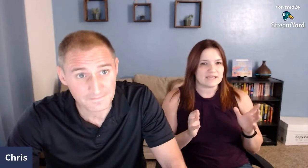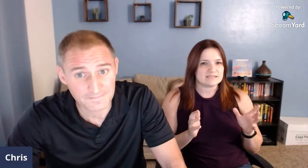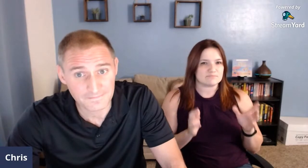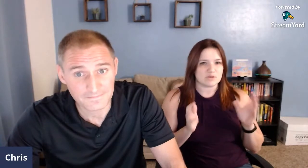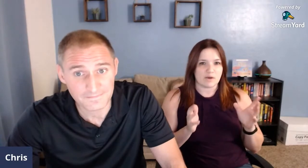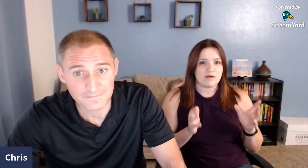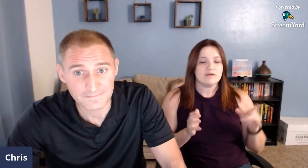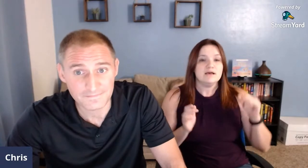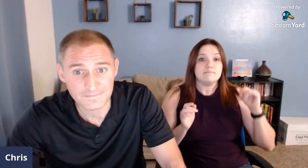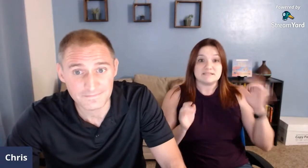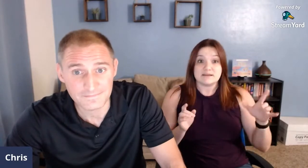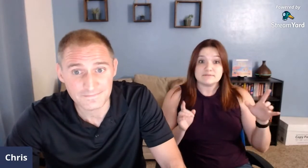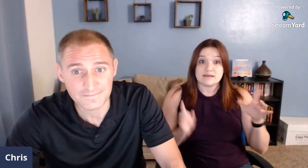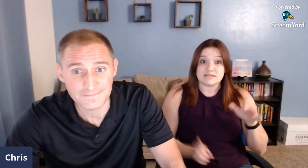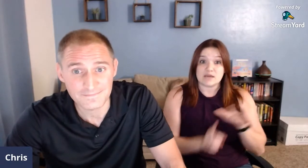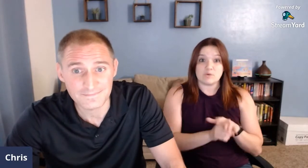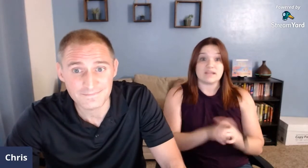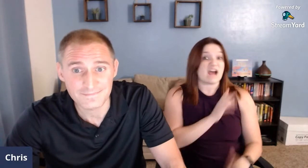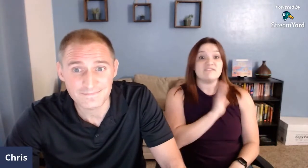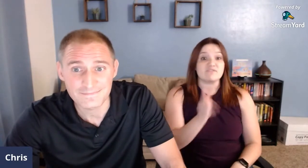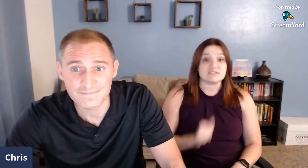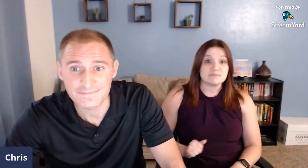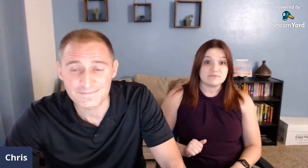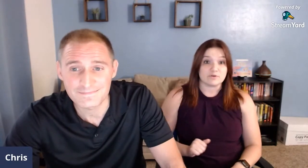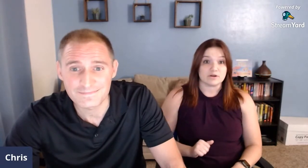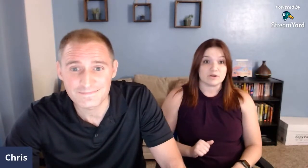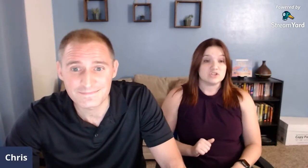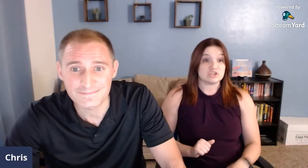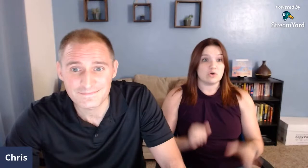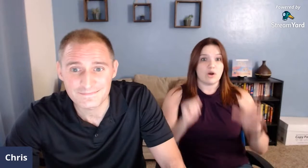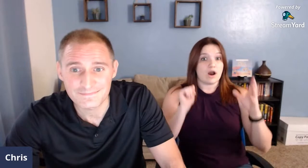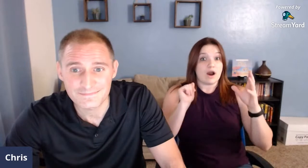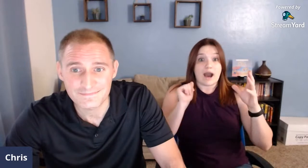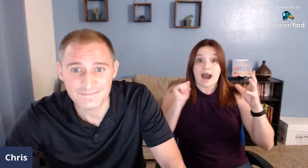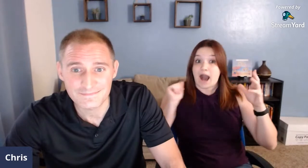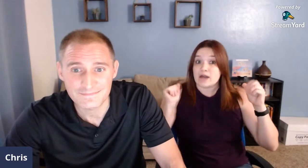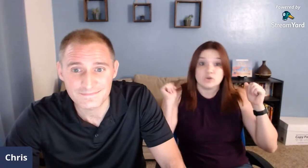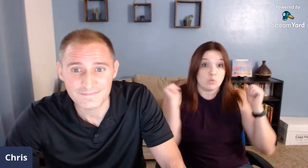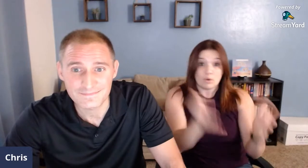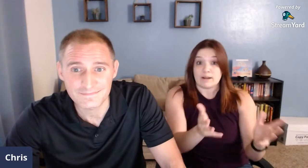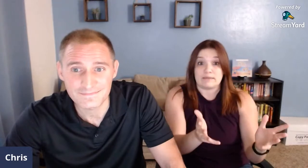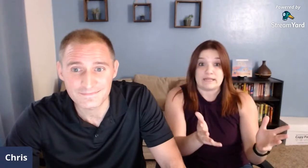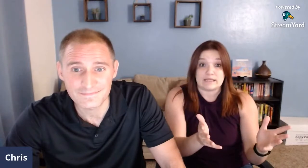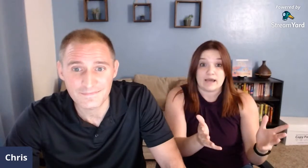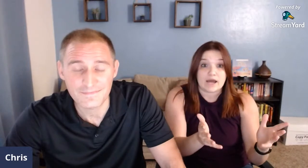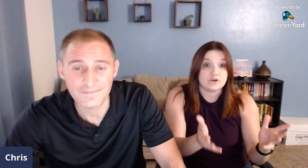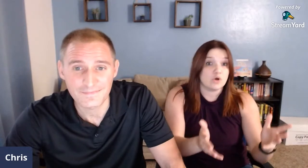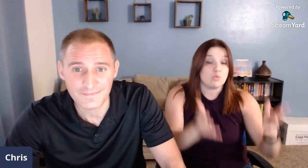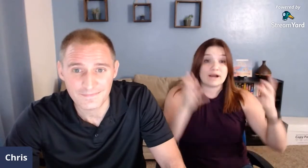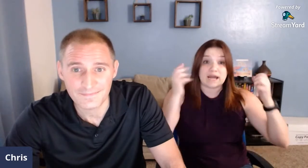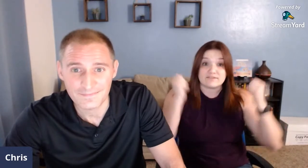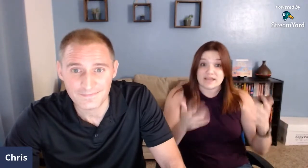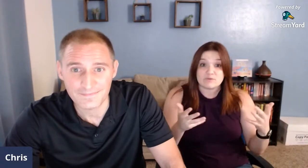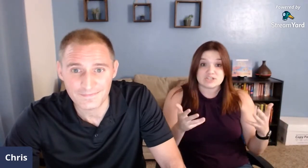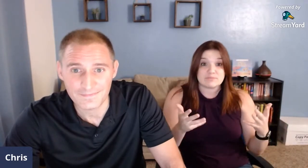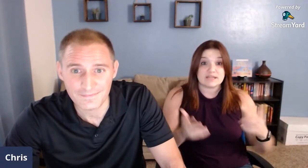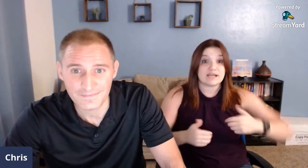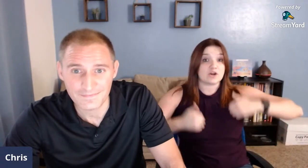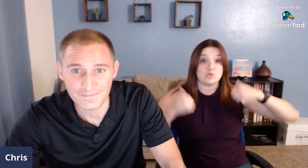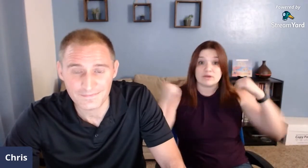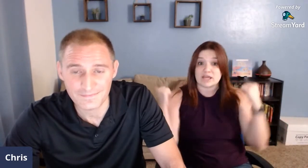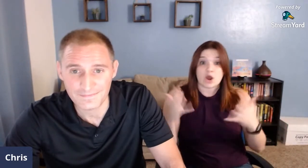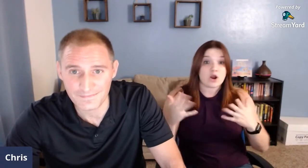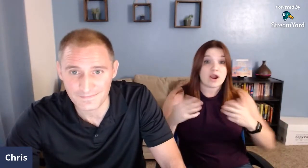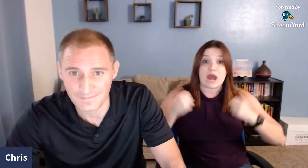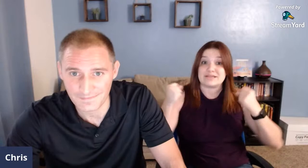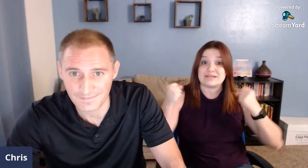of my clients pretty well, but sometimes I get one that I've never seen before. So I don't know what I'm getting. I don't know what kind of language I'm getting.